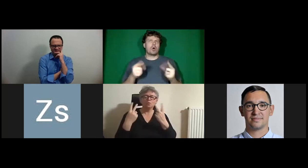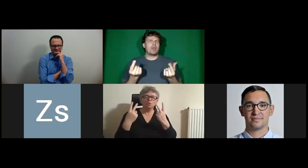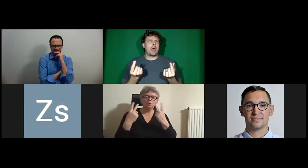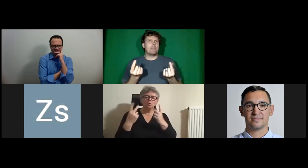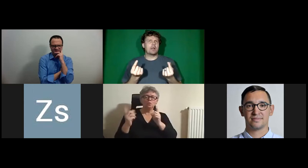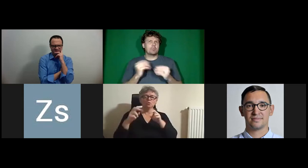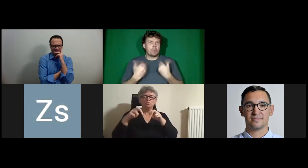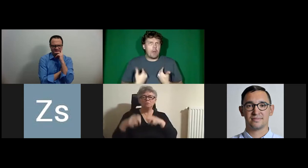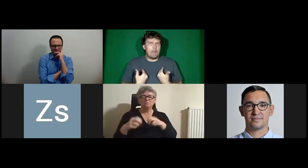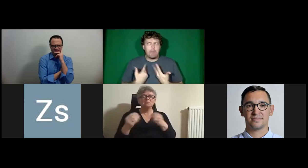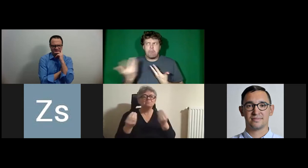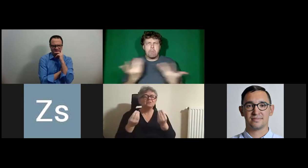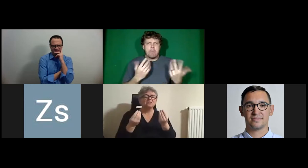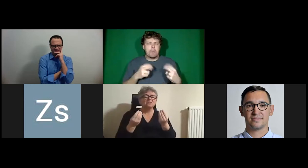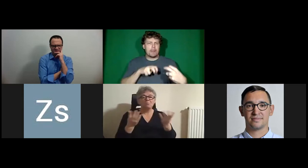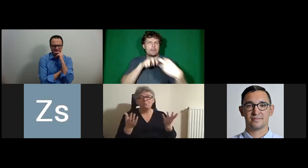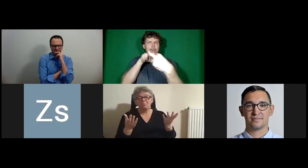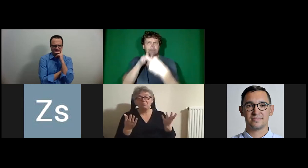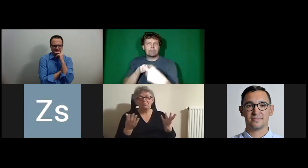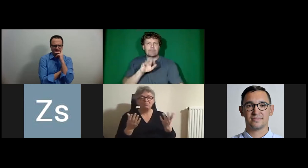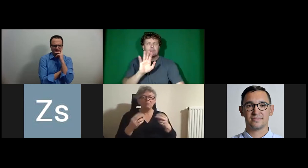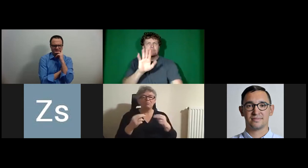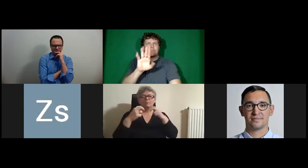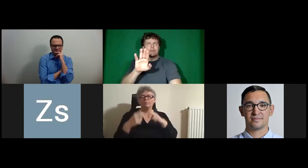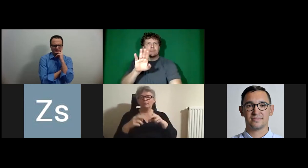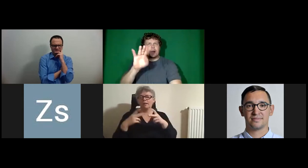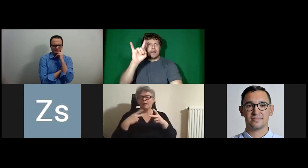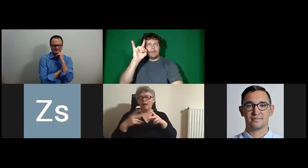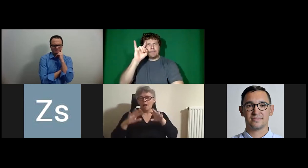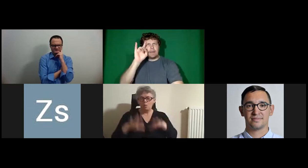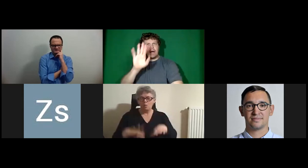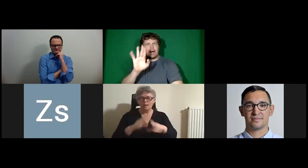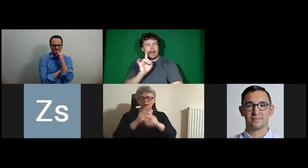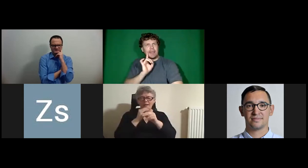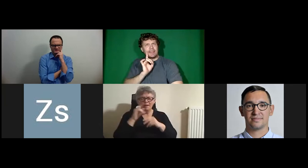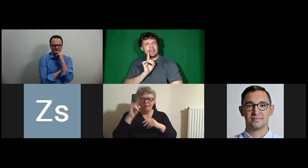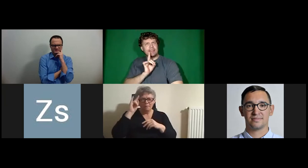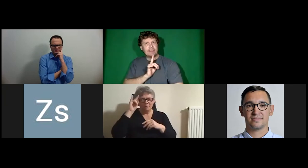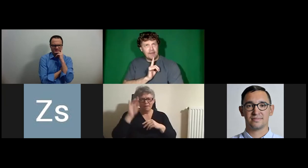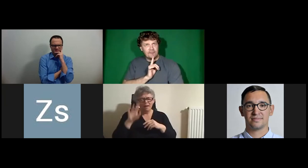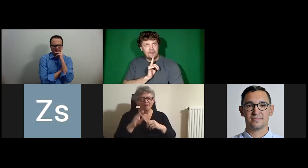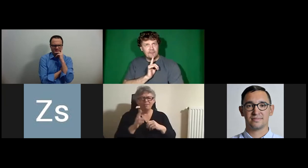he asked me to come with him. I'm like, is there an issue? And he wanted to talk with me. And he's like,